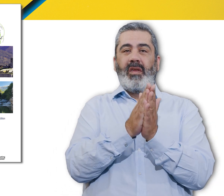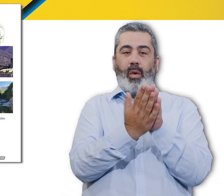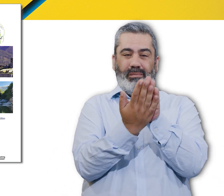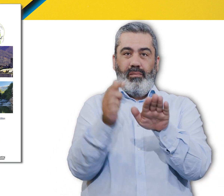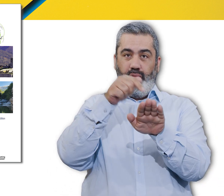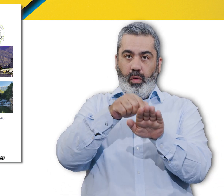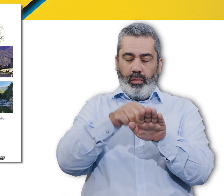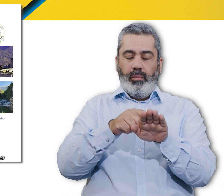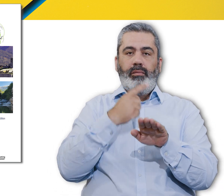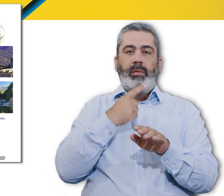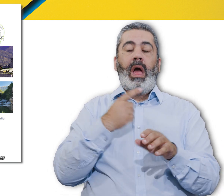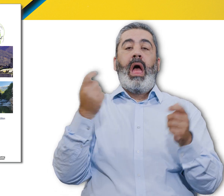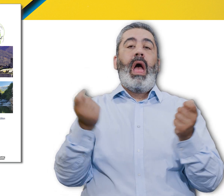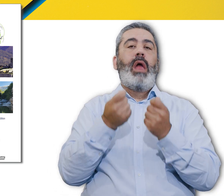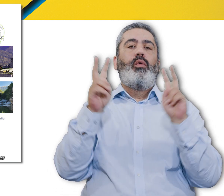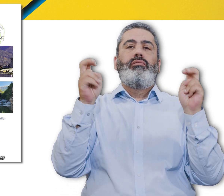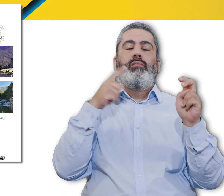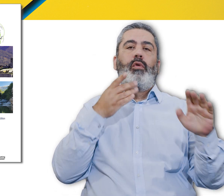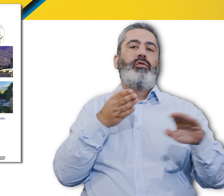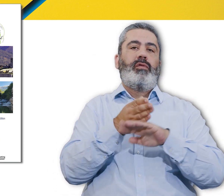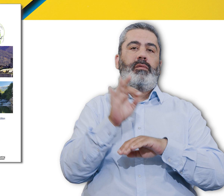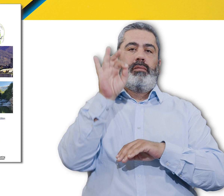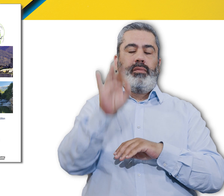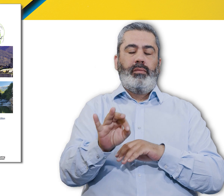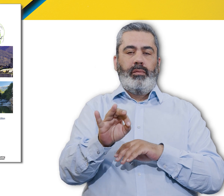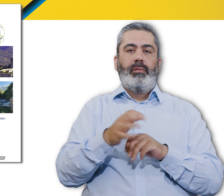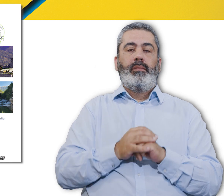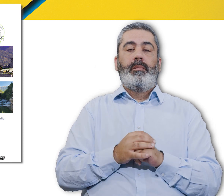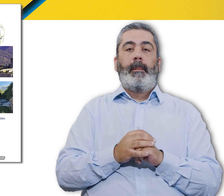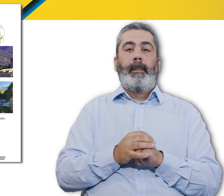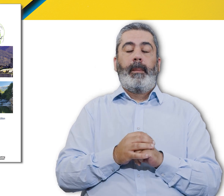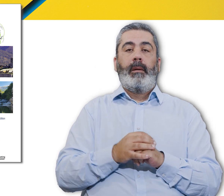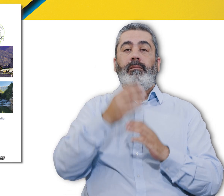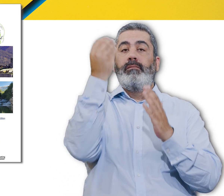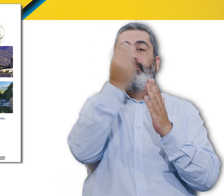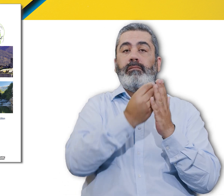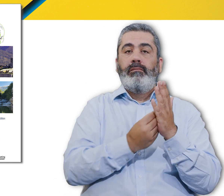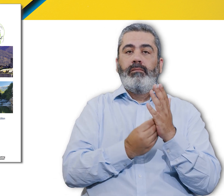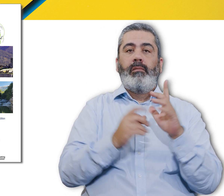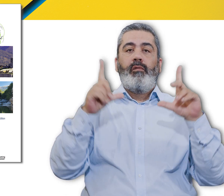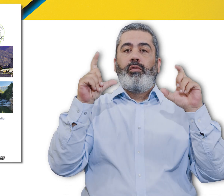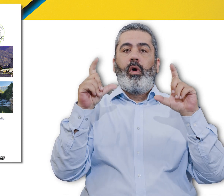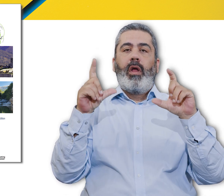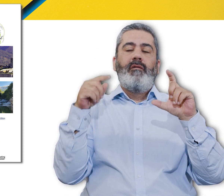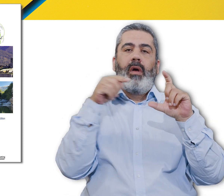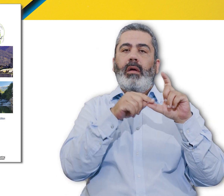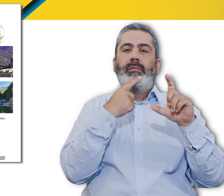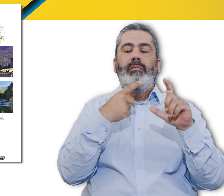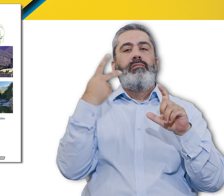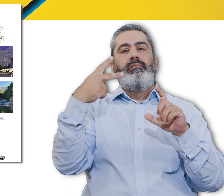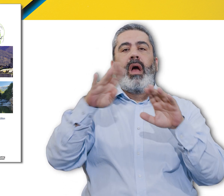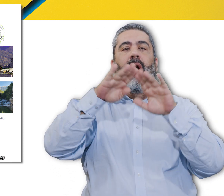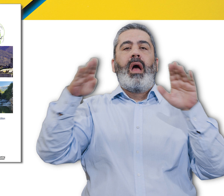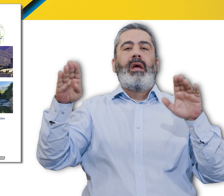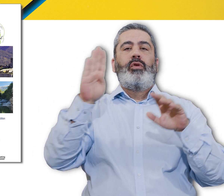Cover page. Project, Accessible Tourism for All. Visual, composition with photos from Burrate Castle and Northern